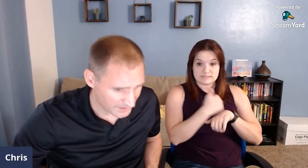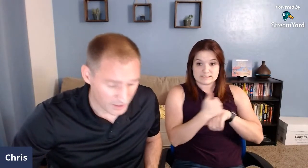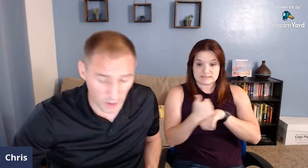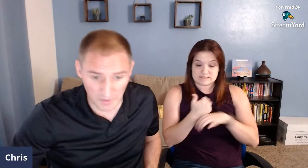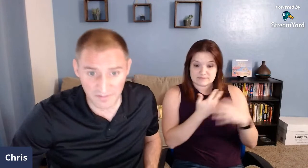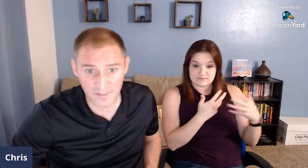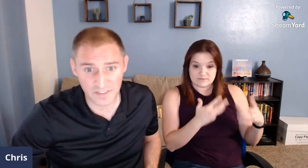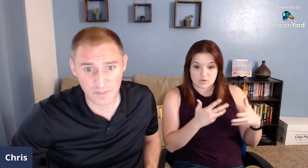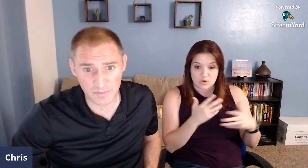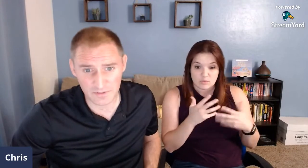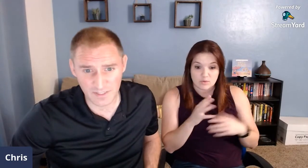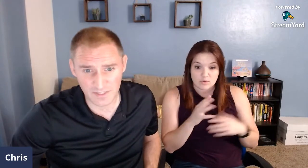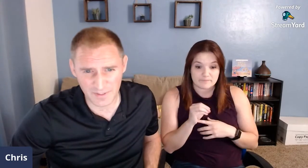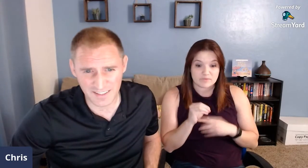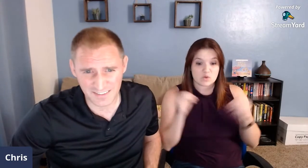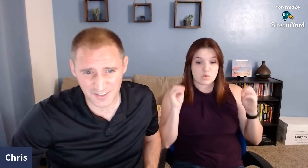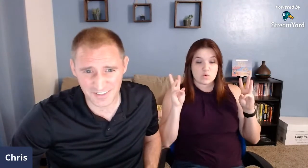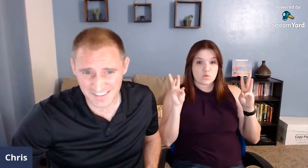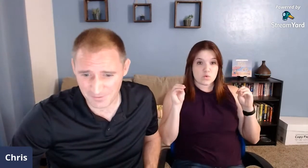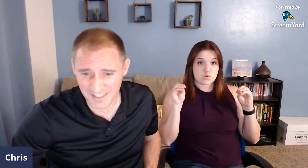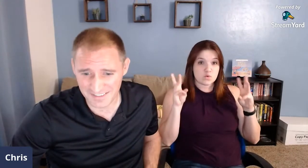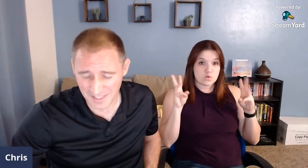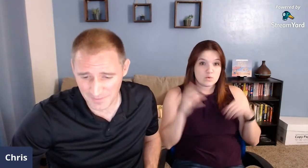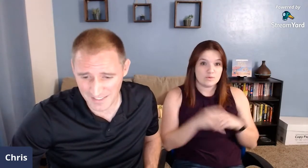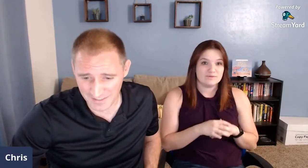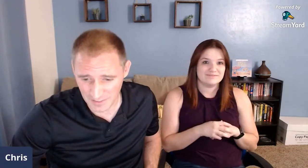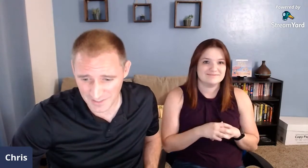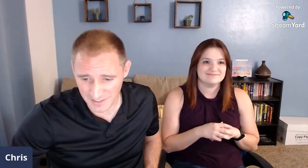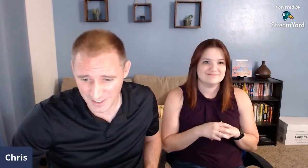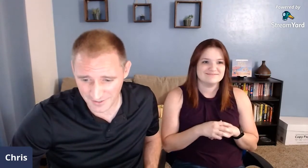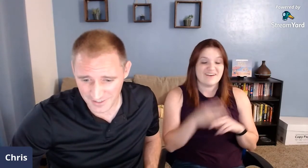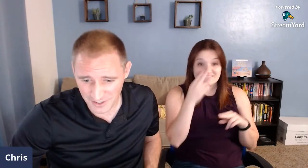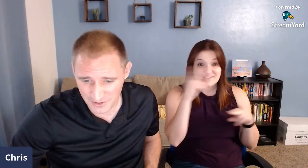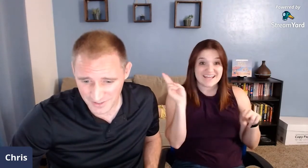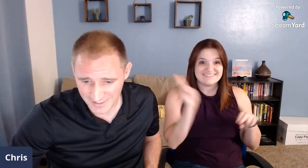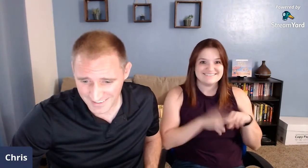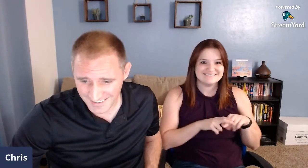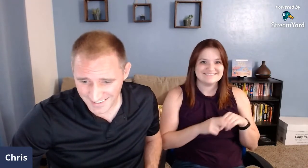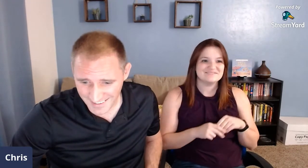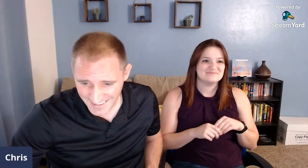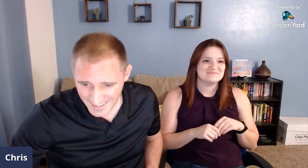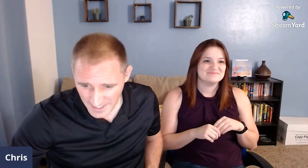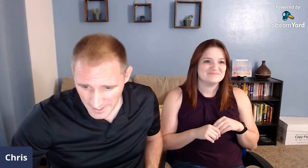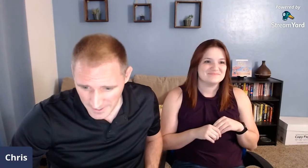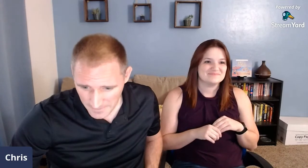have almost 50 people with us, so it's why it's taking me a little bit longer than usual.